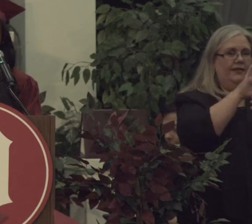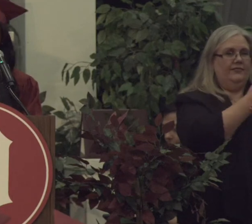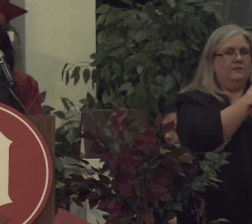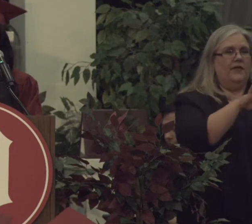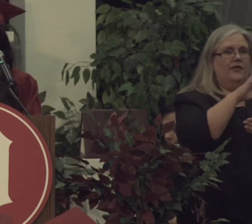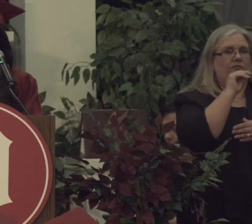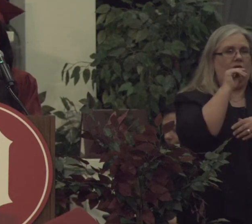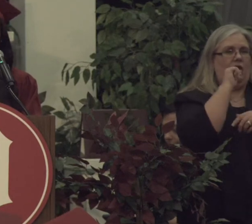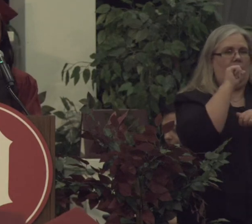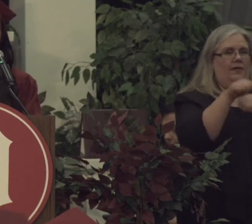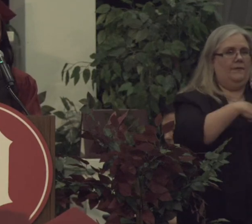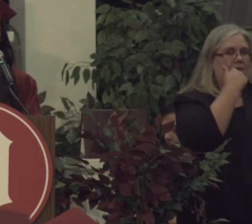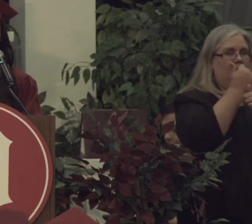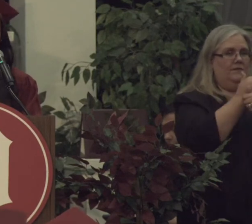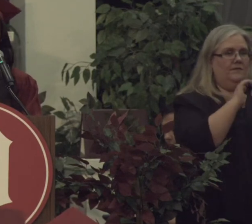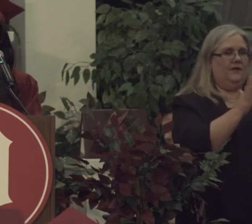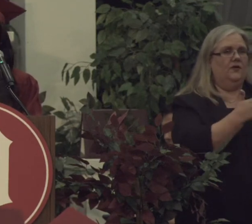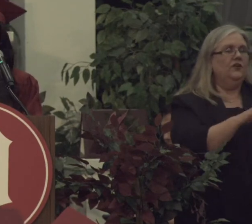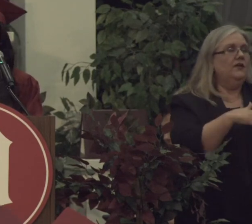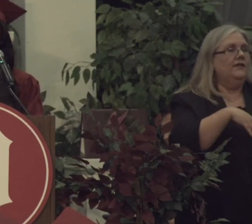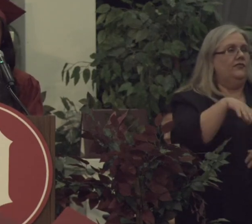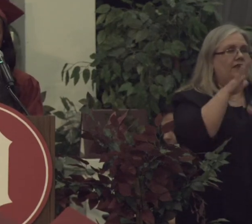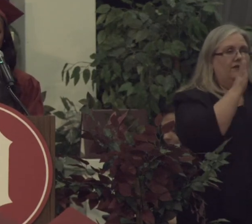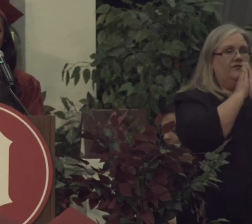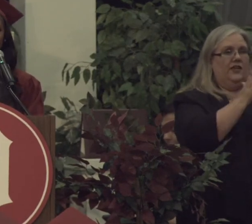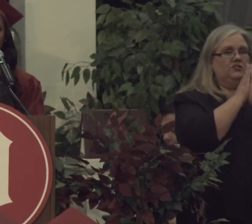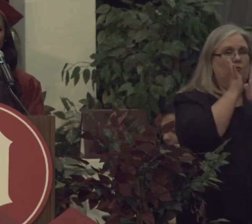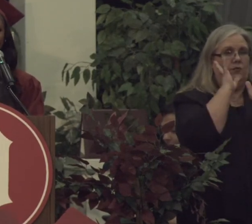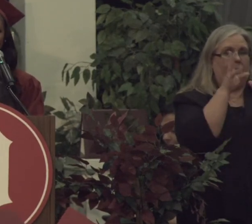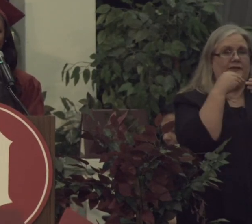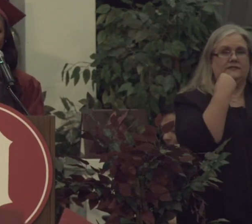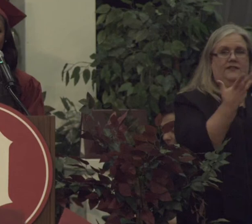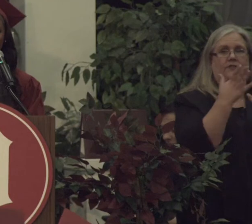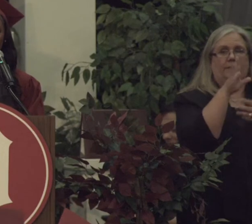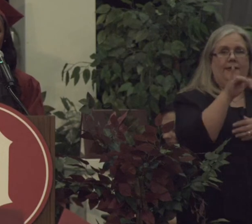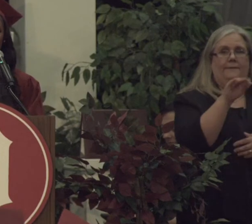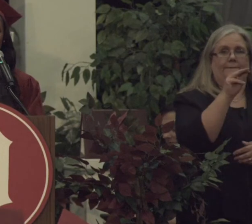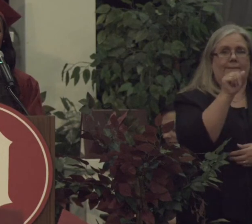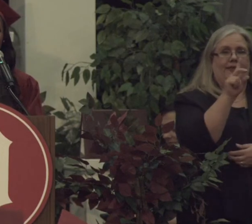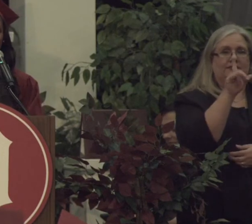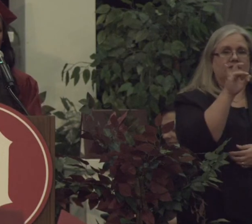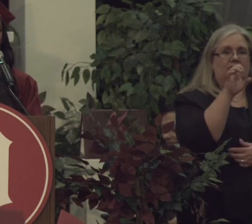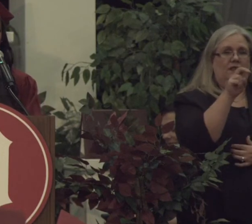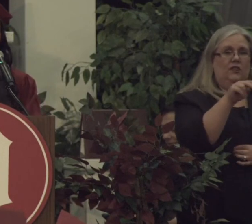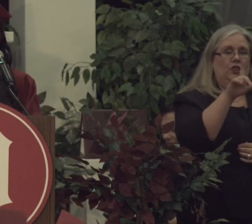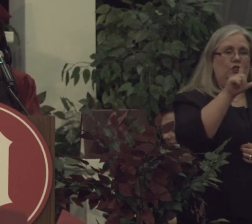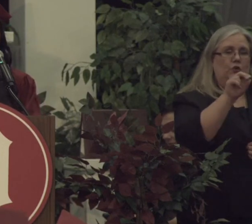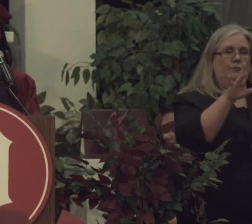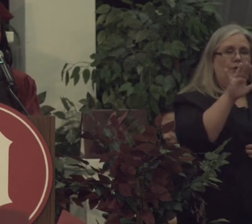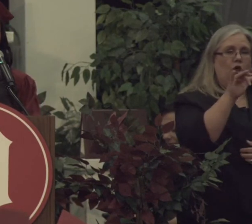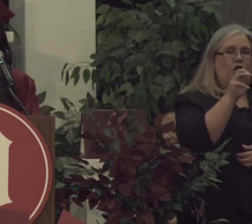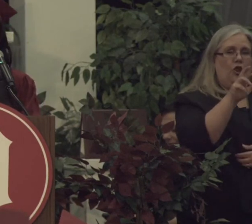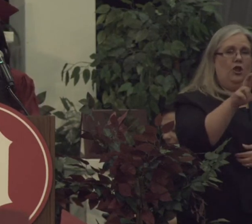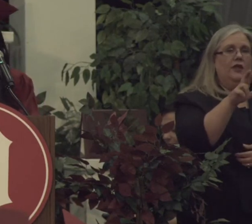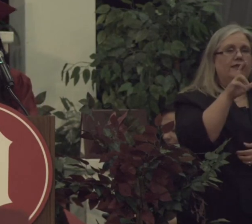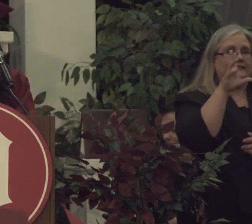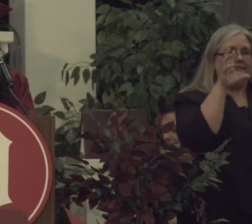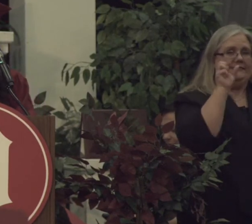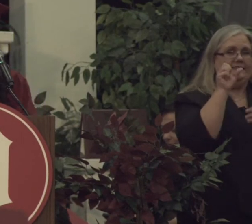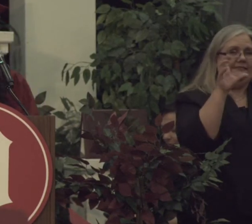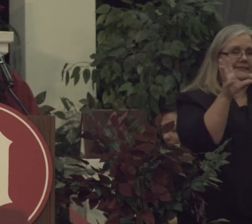Mater. The invocation will be delivered by Madison Lumar, Senior Class President.